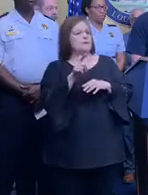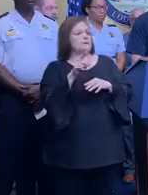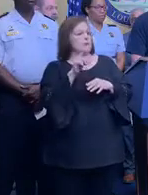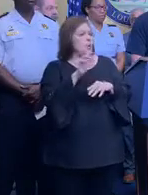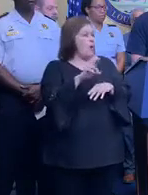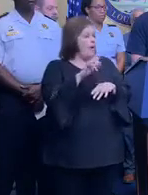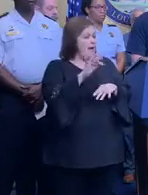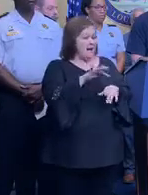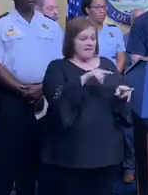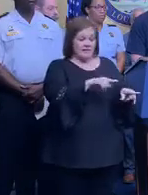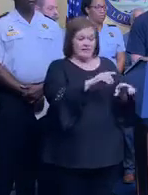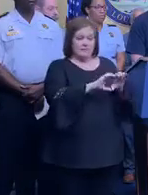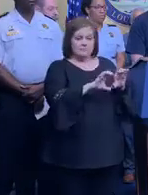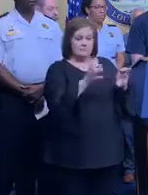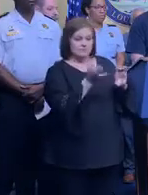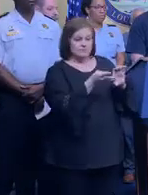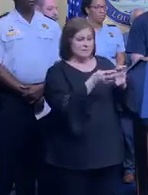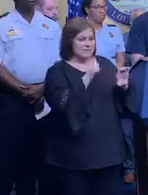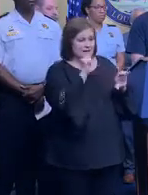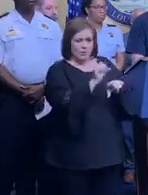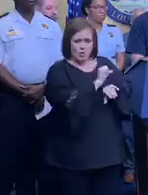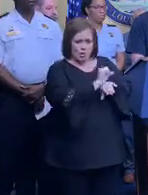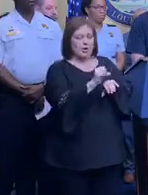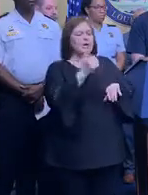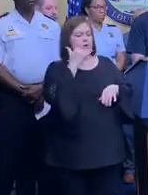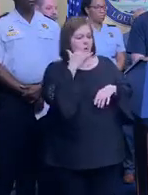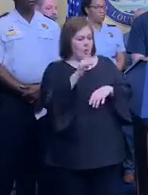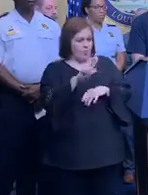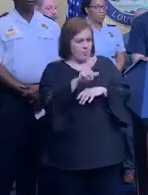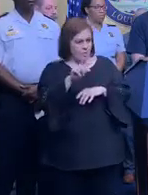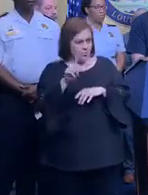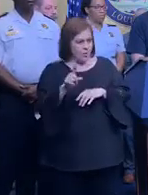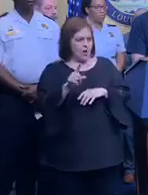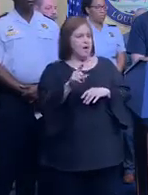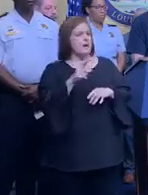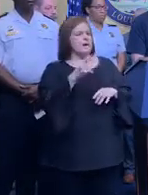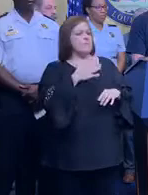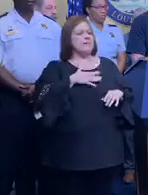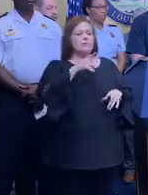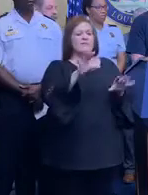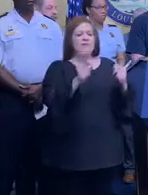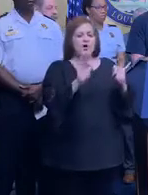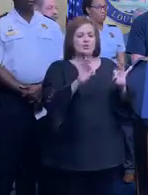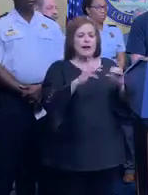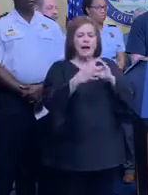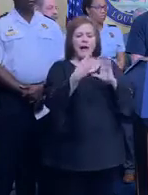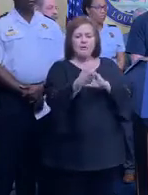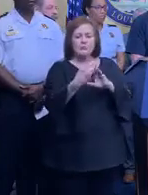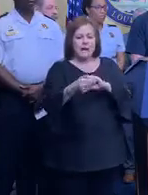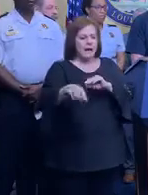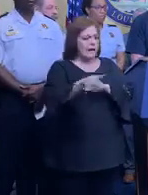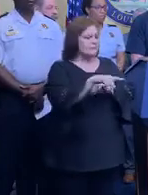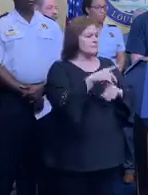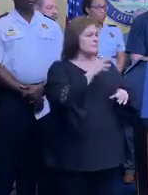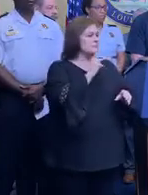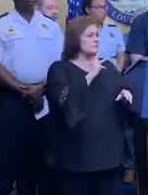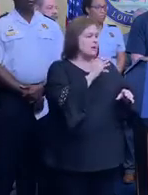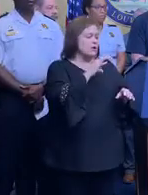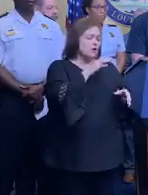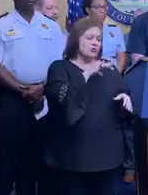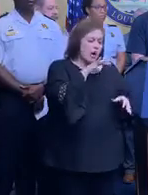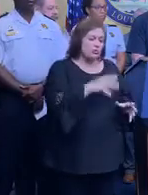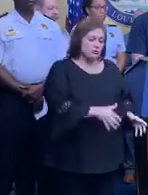storm drain is not functioning, visibly not functioning, call 311. Secure outdoor furniture and very important garbage bins. It creates more